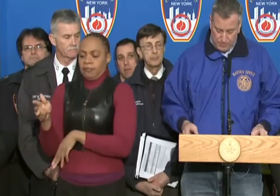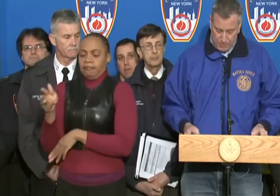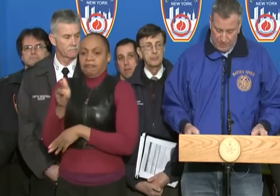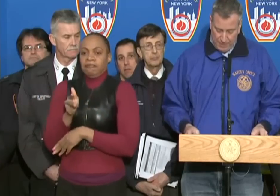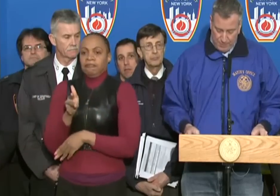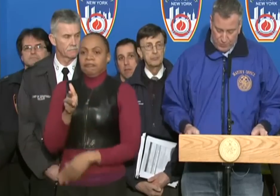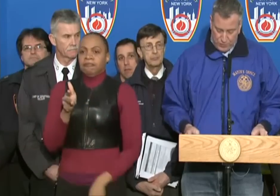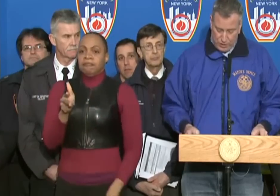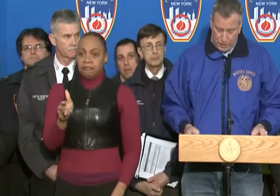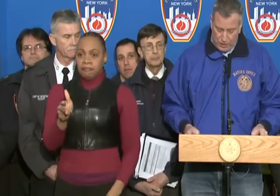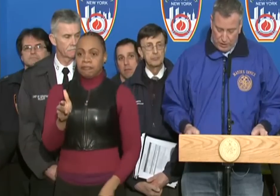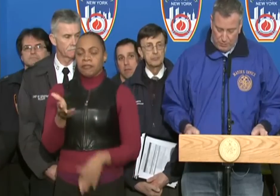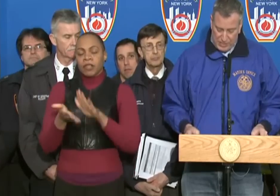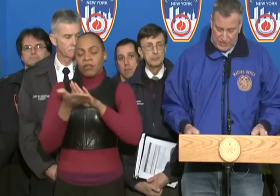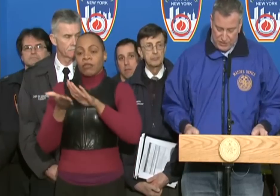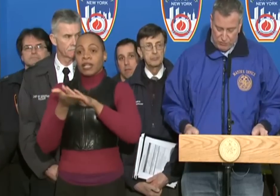service.